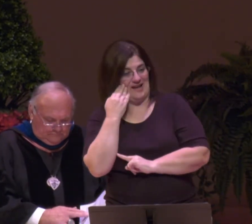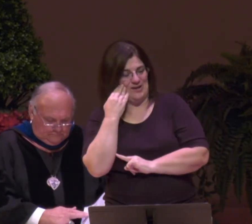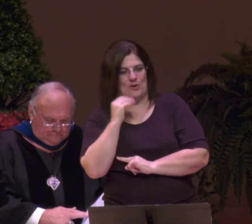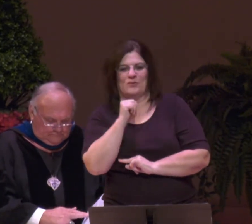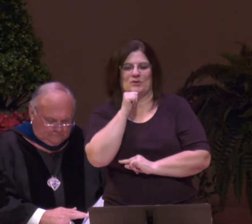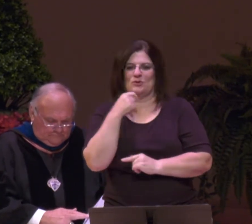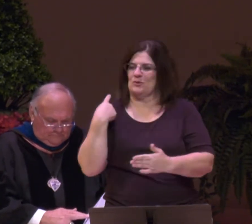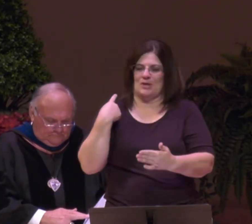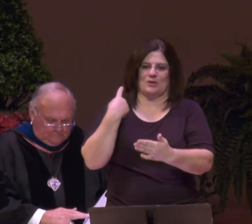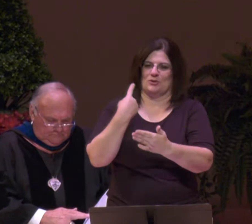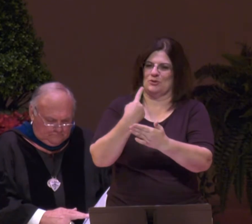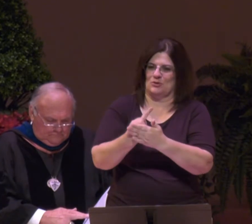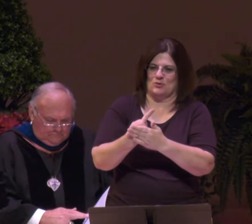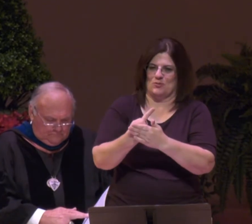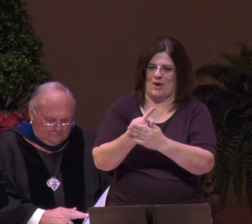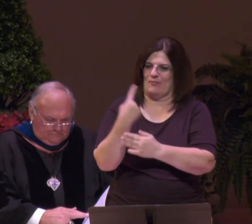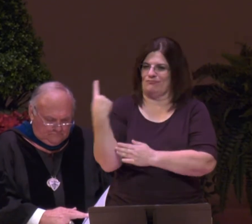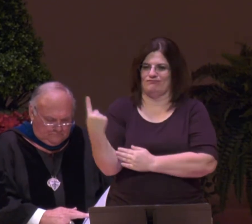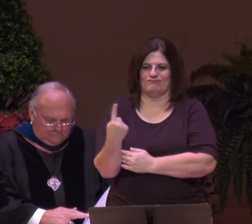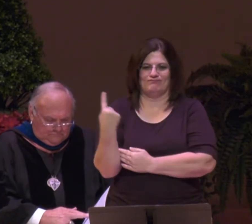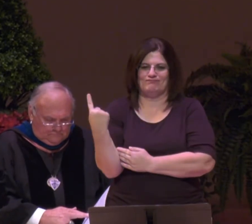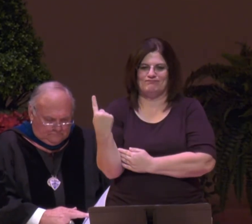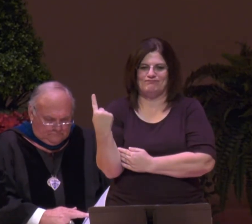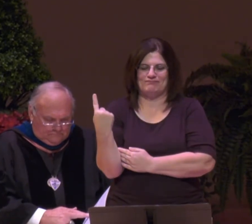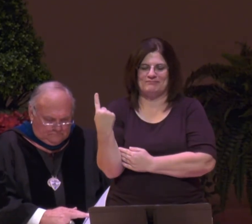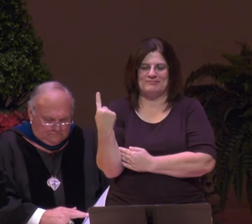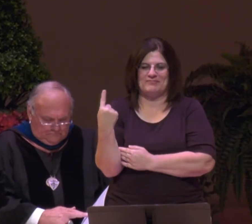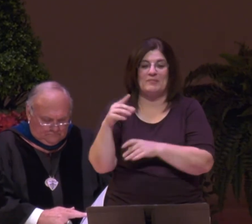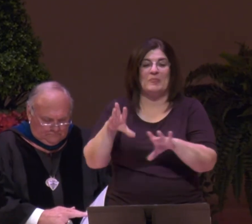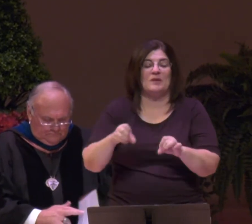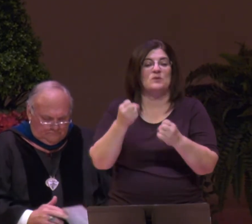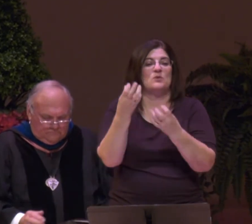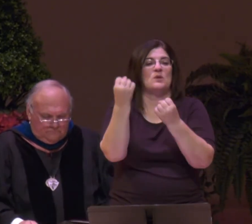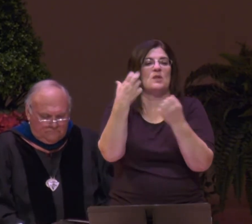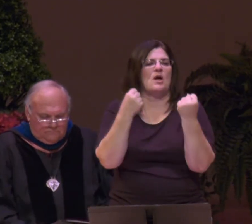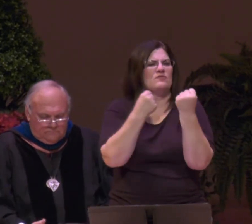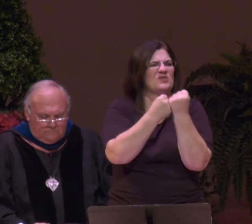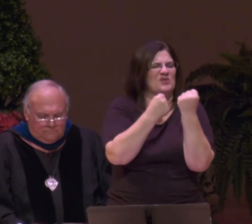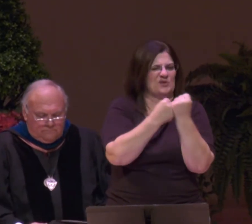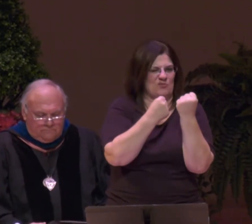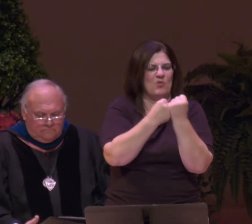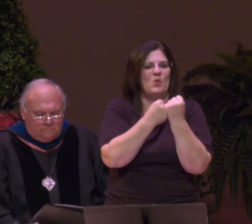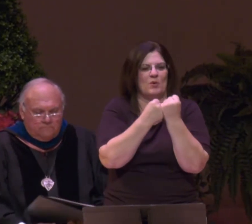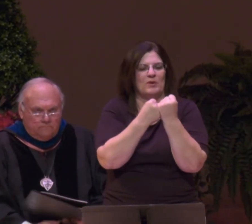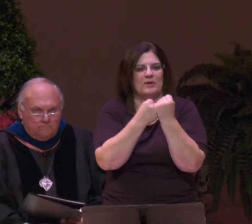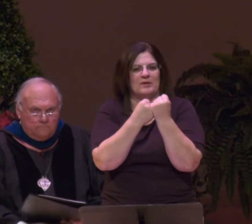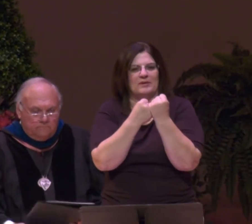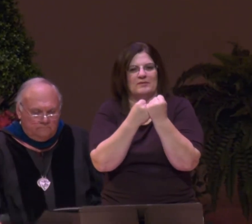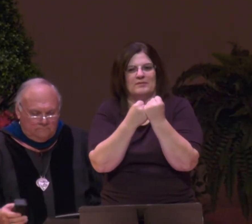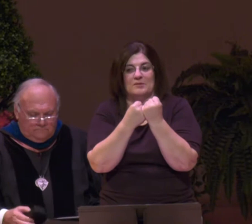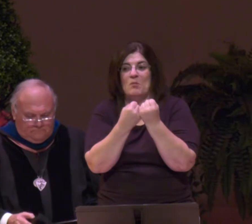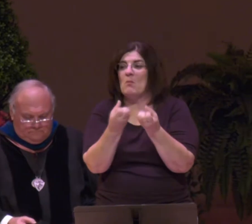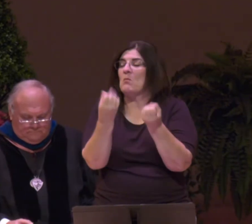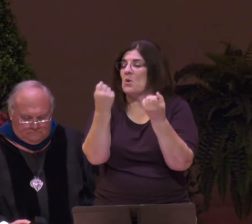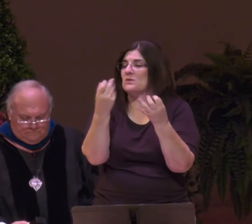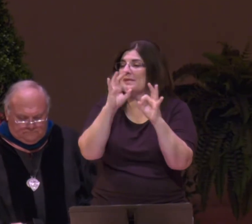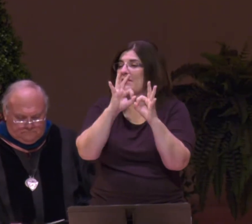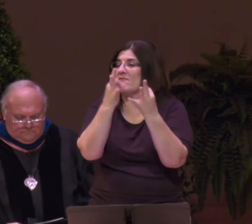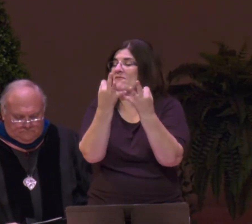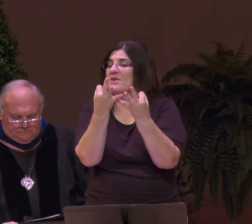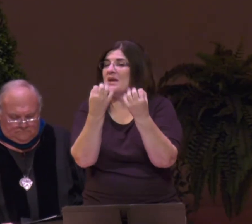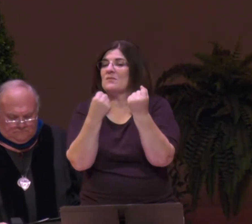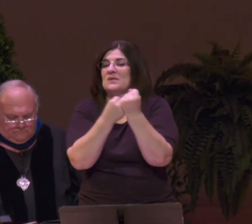here by yourselves. It took a lot of support and largely family support for